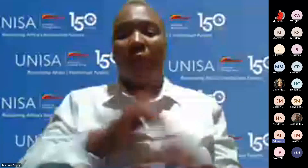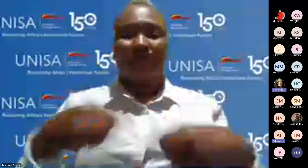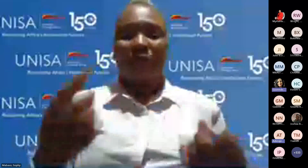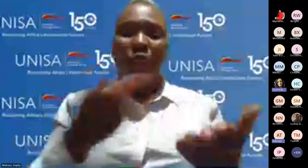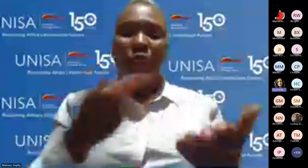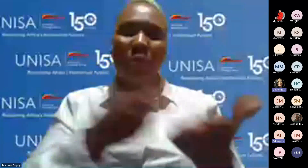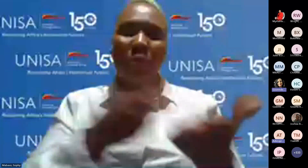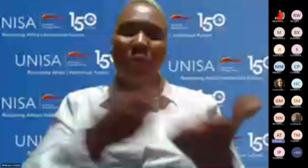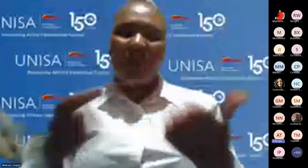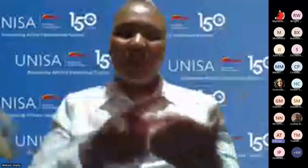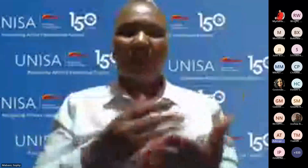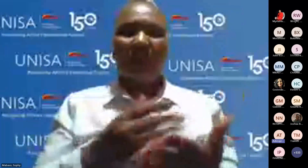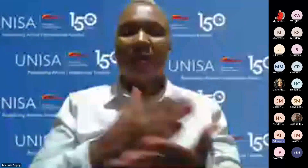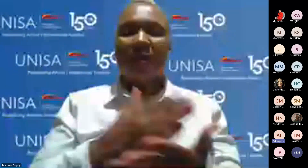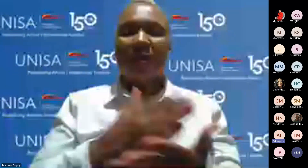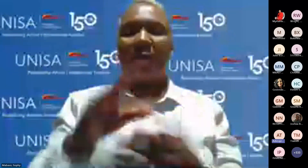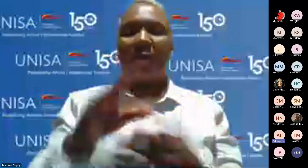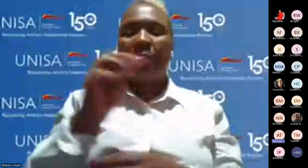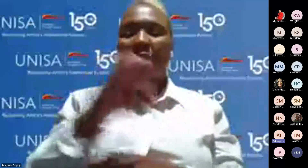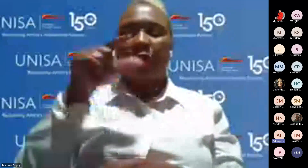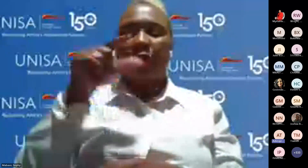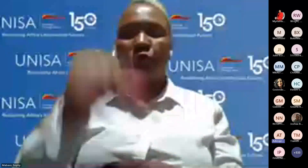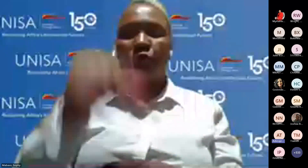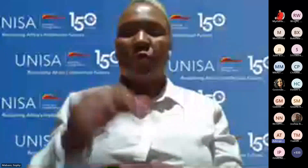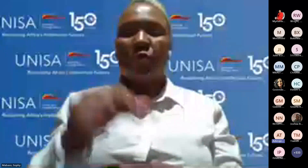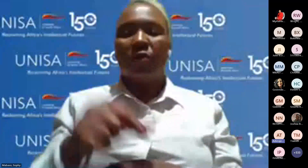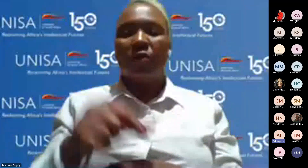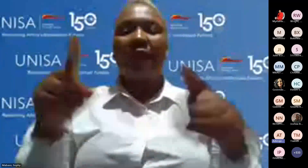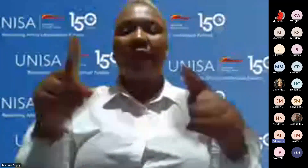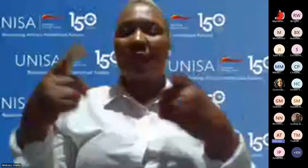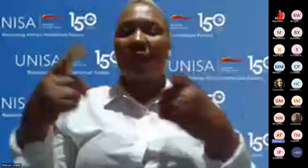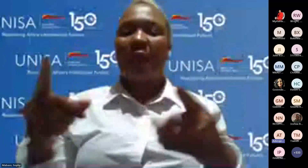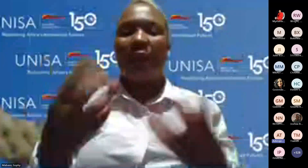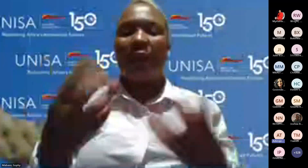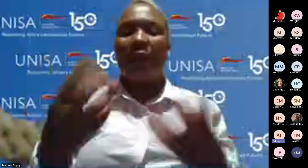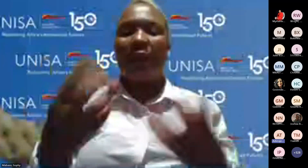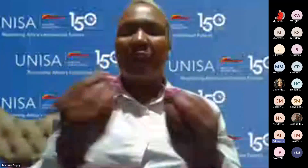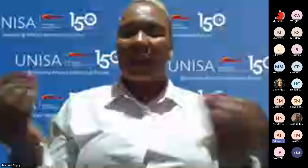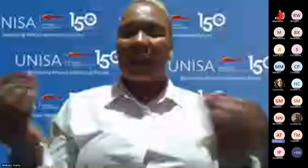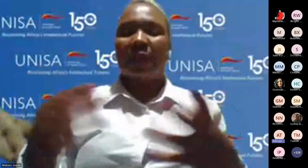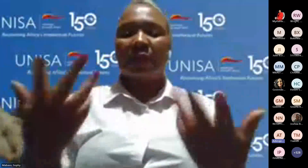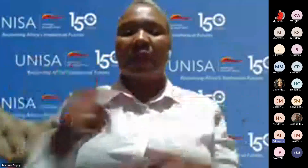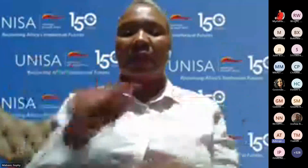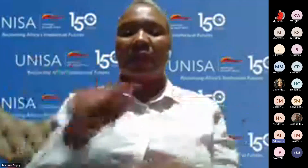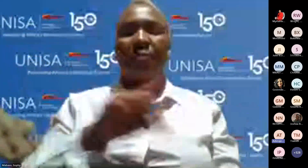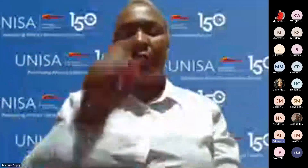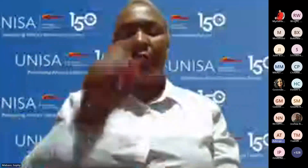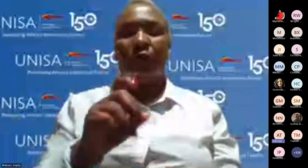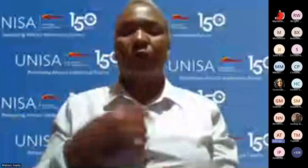questions with different number of choice items? This is my question. The other one is my comment.